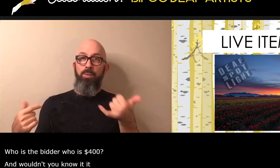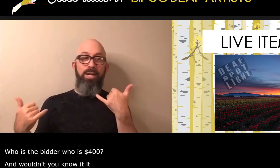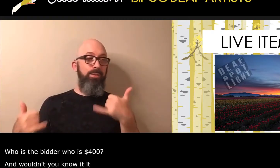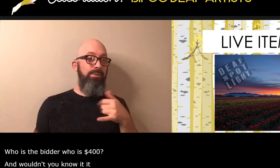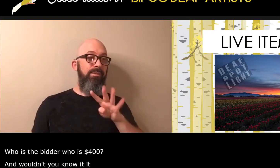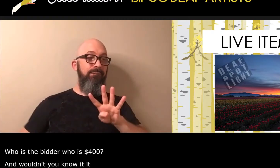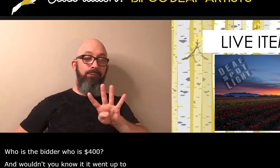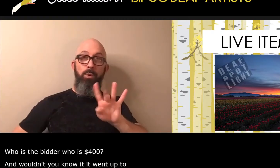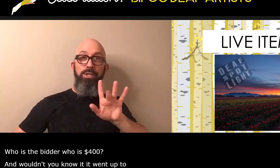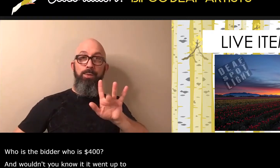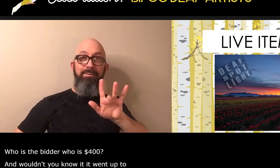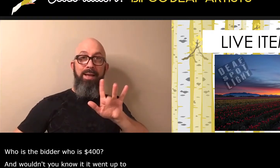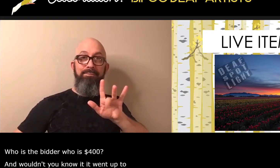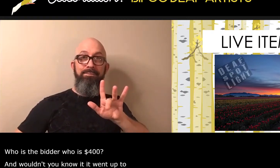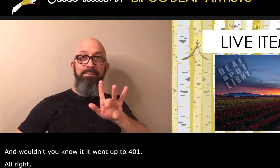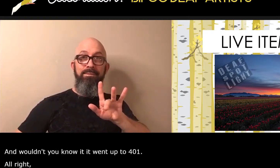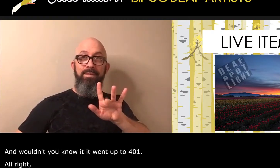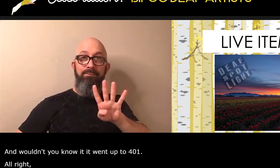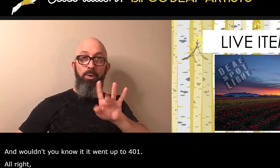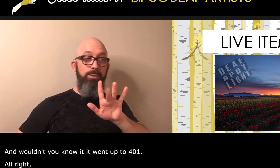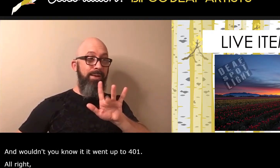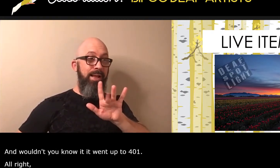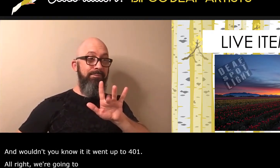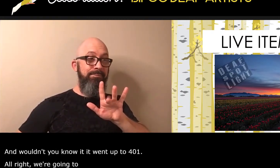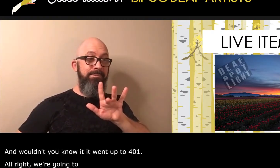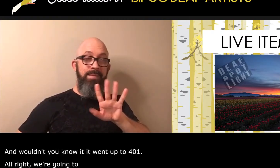All right, we're gonna keep this going.